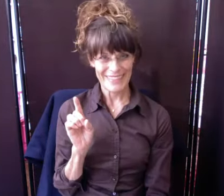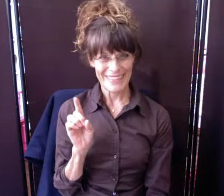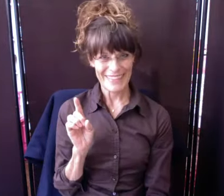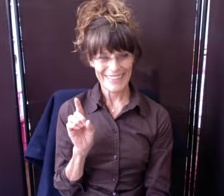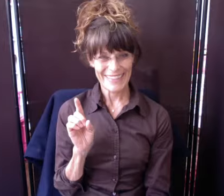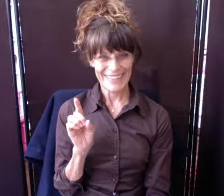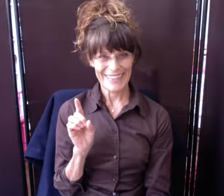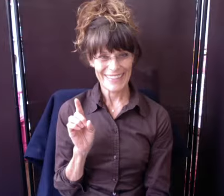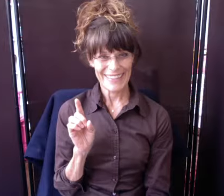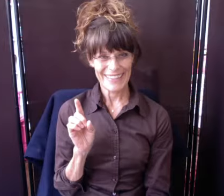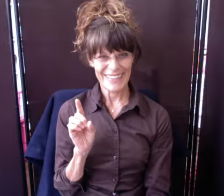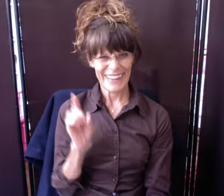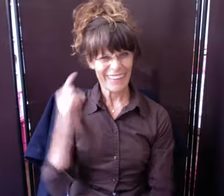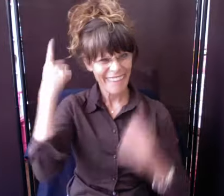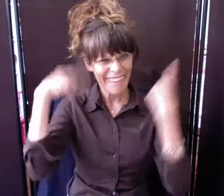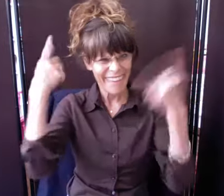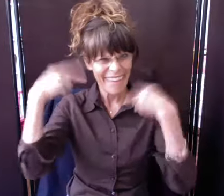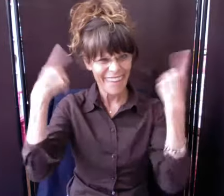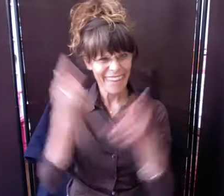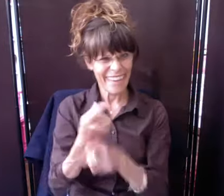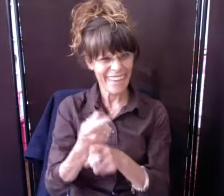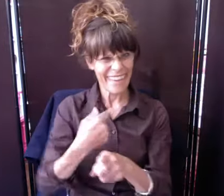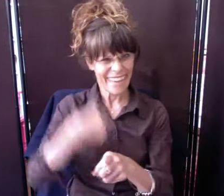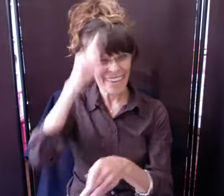it's just so crazy, right, that I'm sober this long and alive.